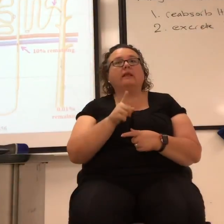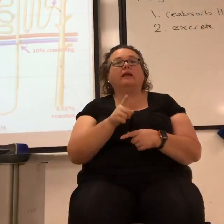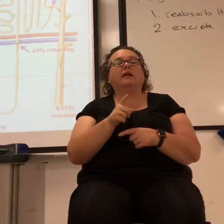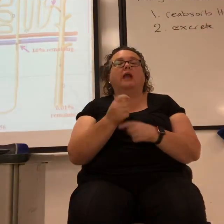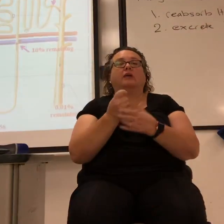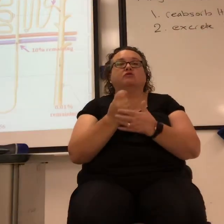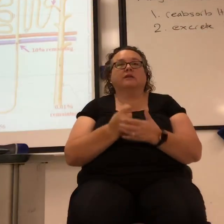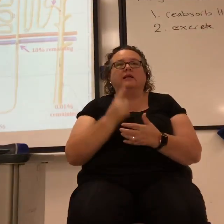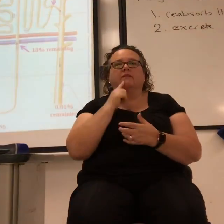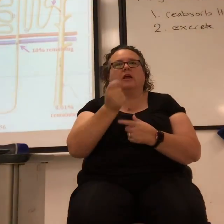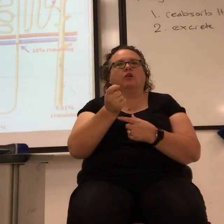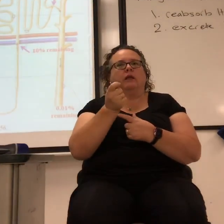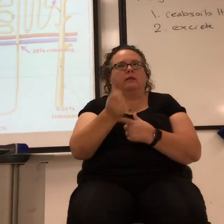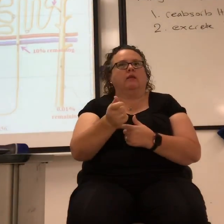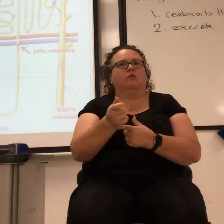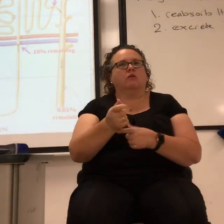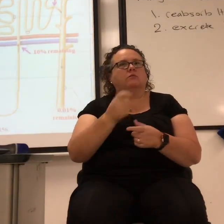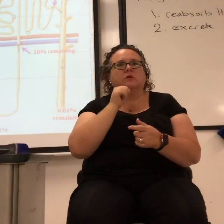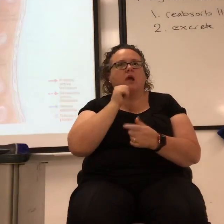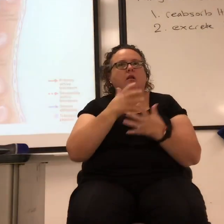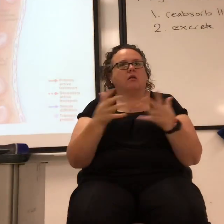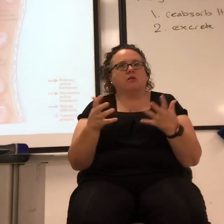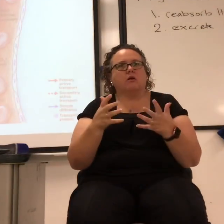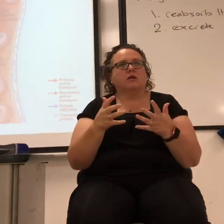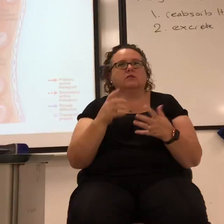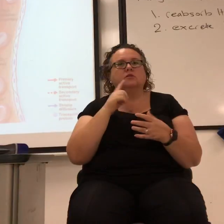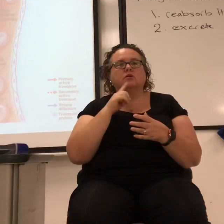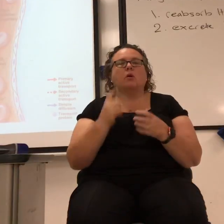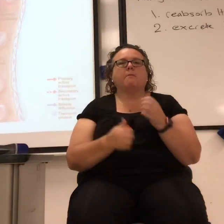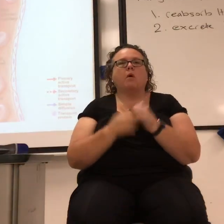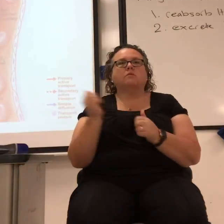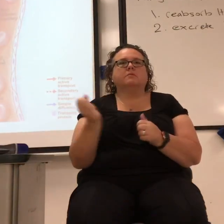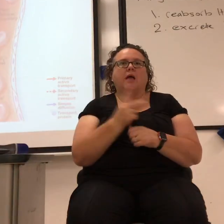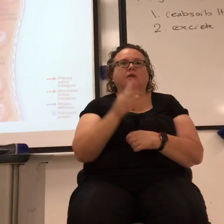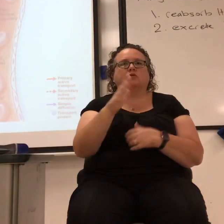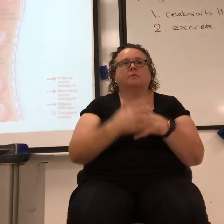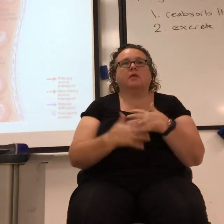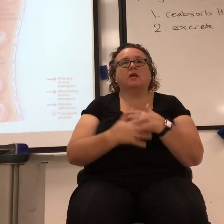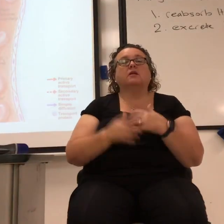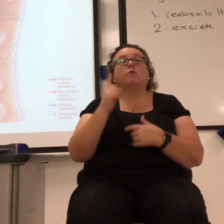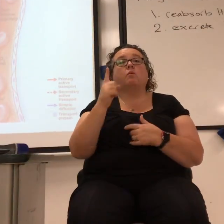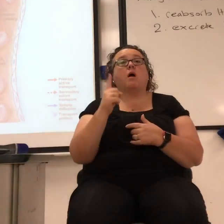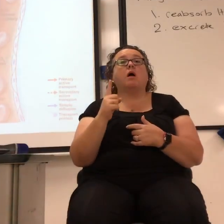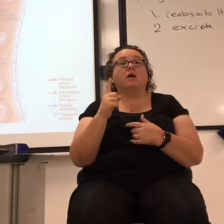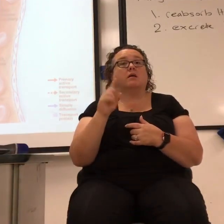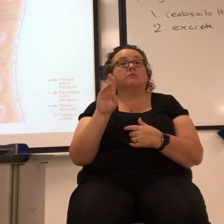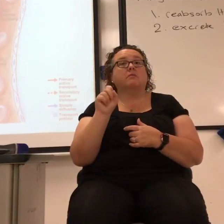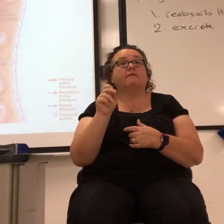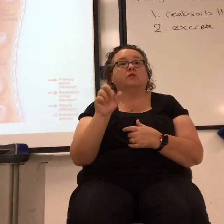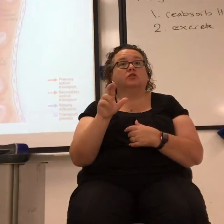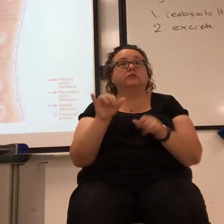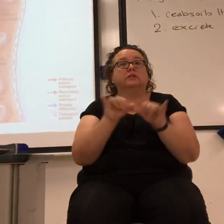you reabsorb most of it to put base back into the blood. And here's one buffer system you need to know: